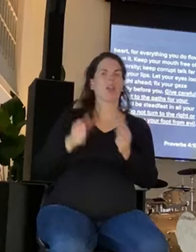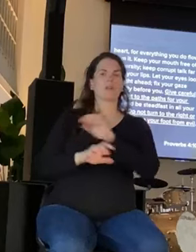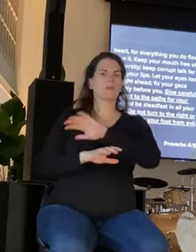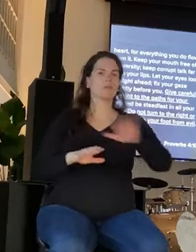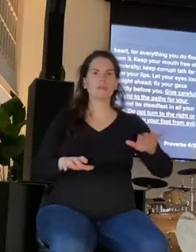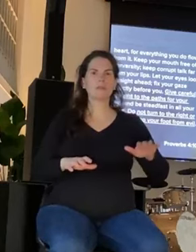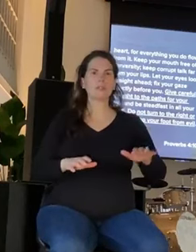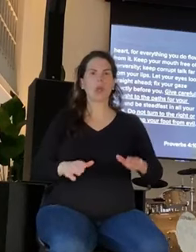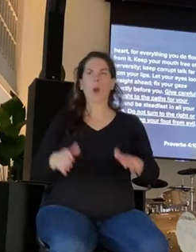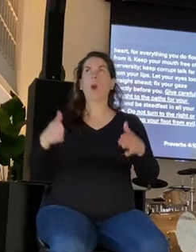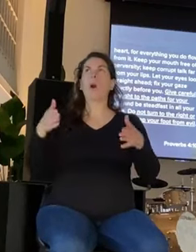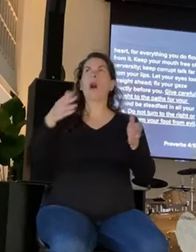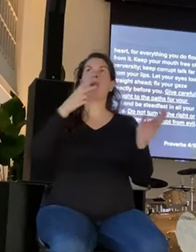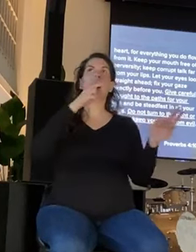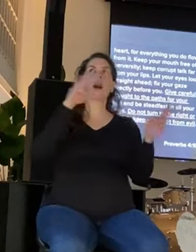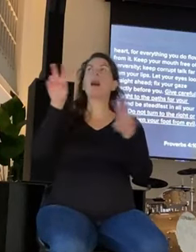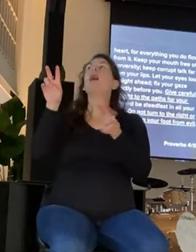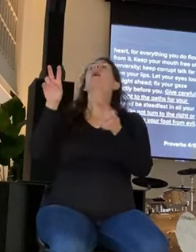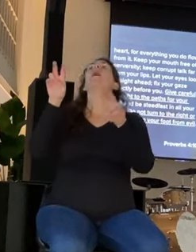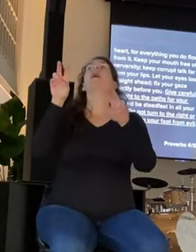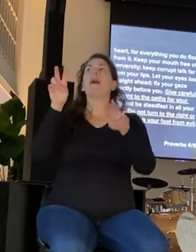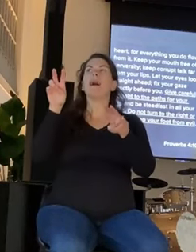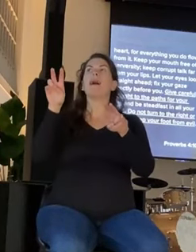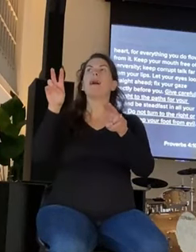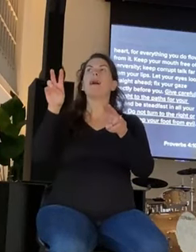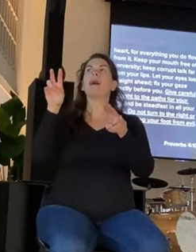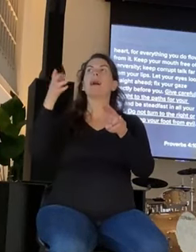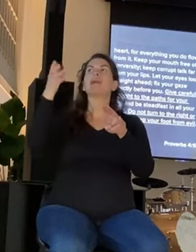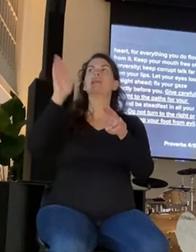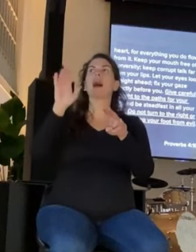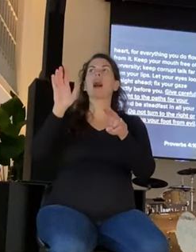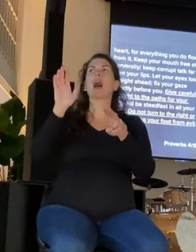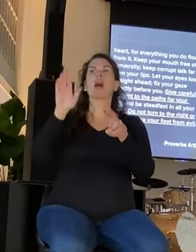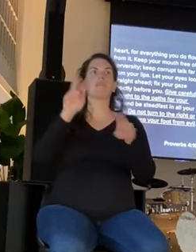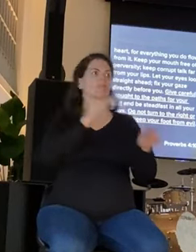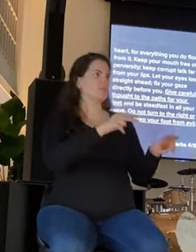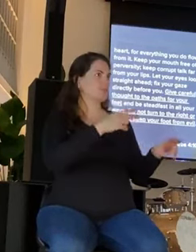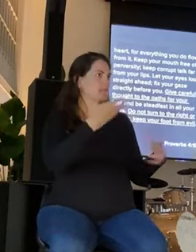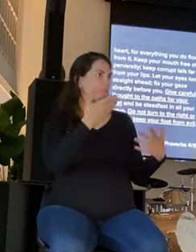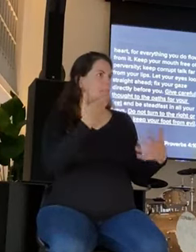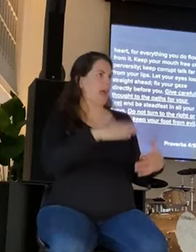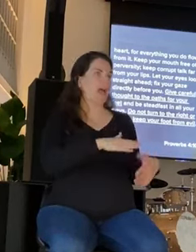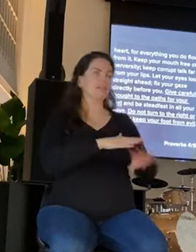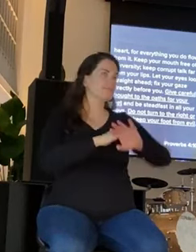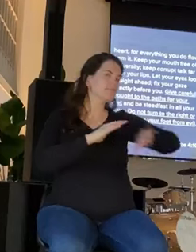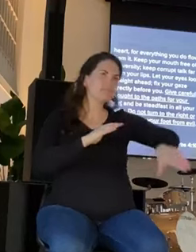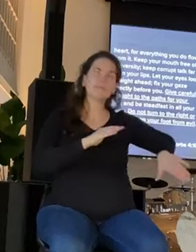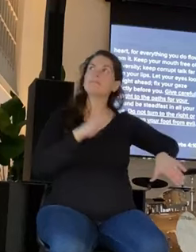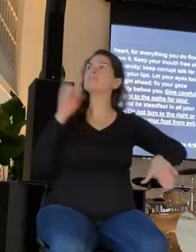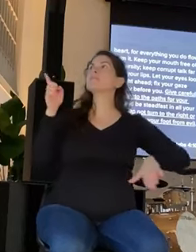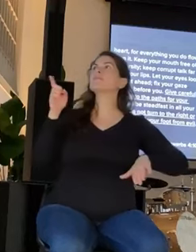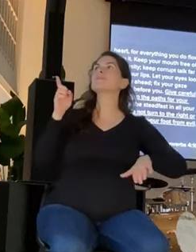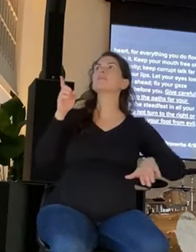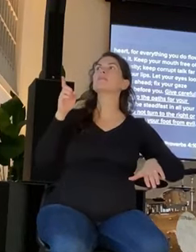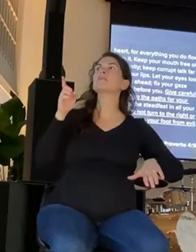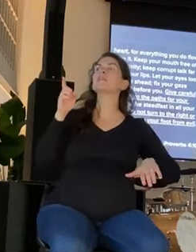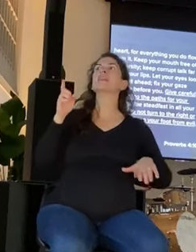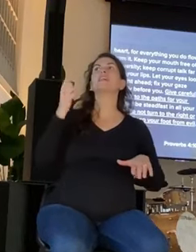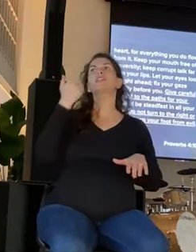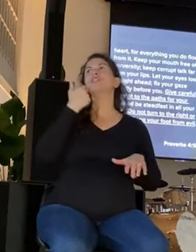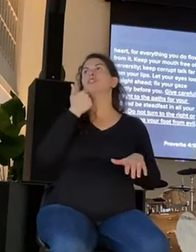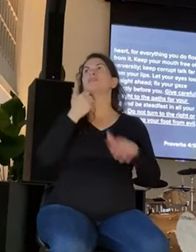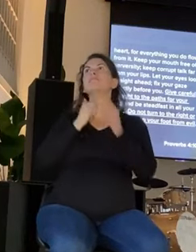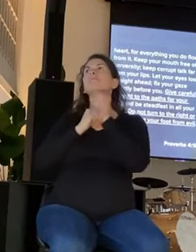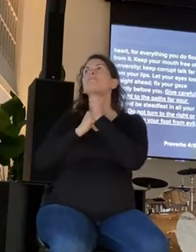ahead. Fix your gaze before you. Give careful thought to your path, the paths for your feet, and be